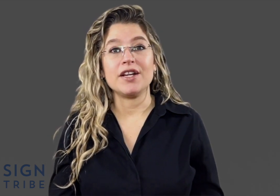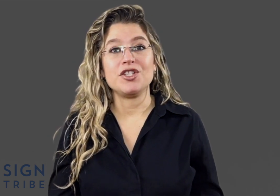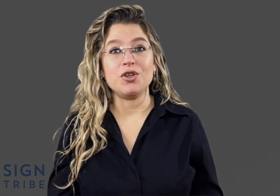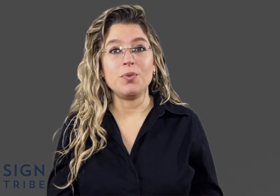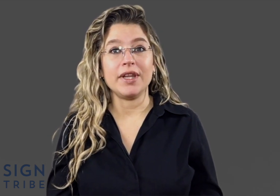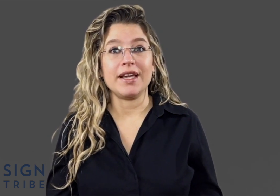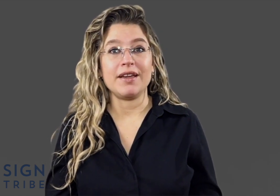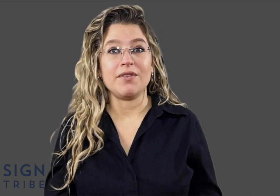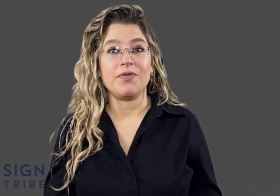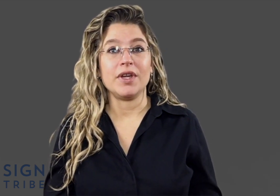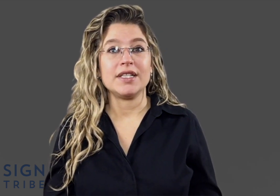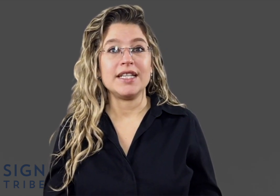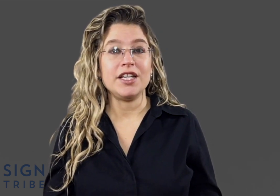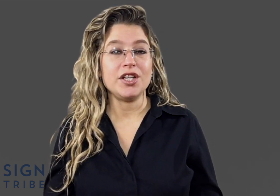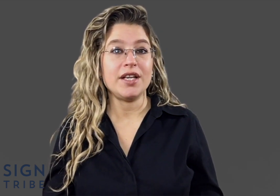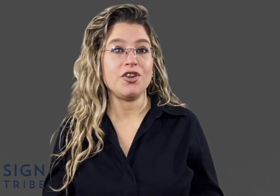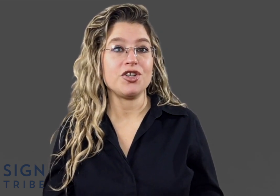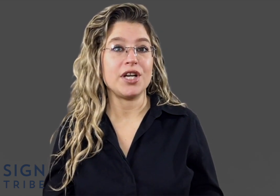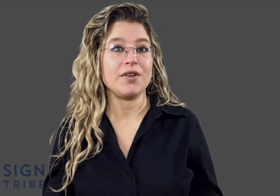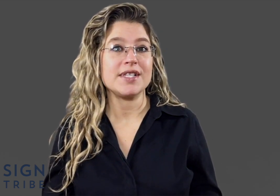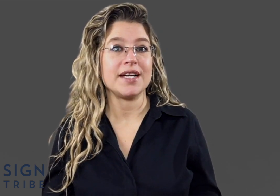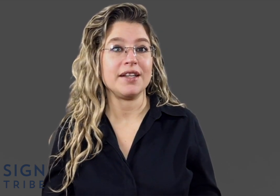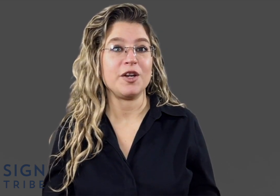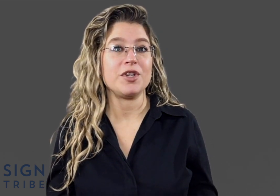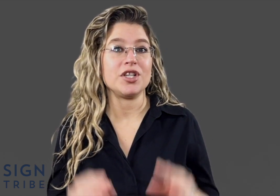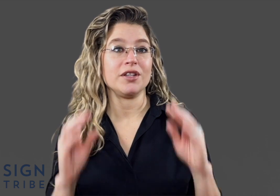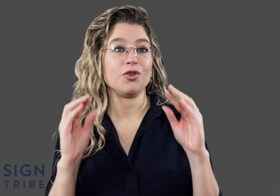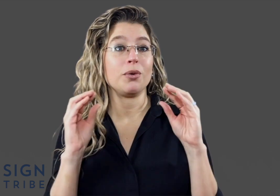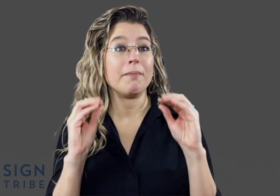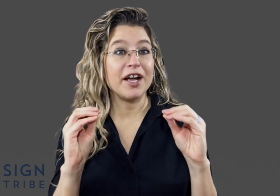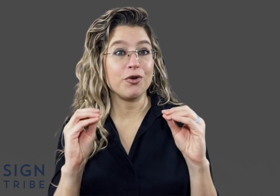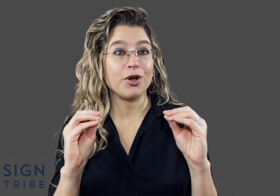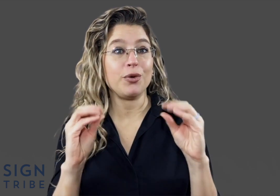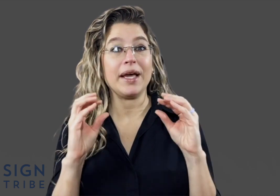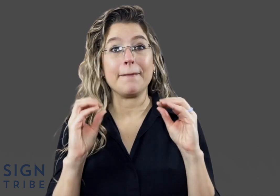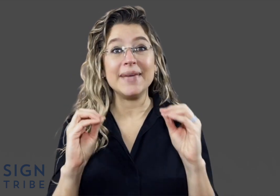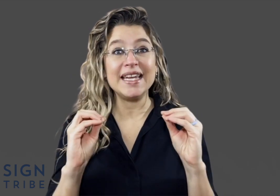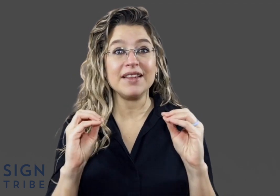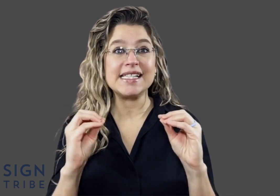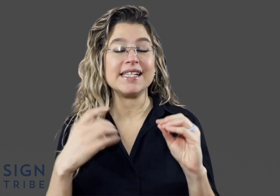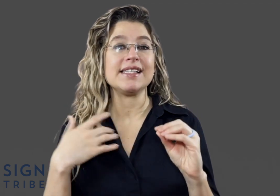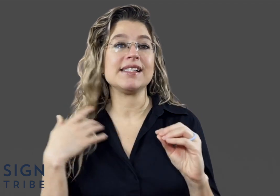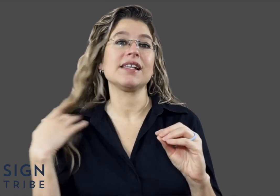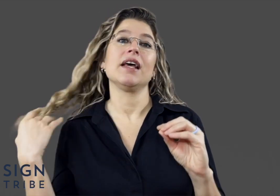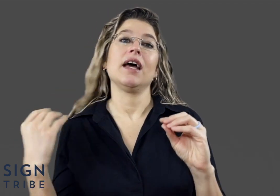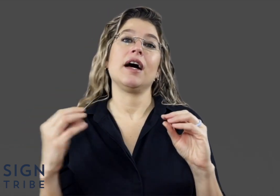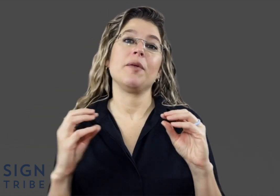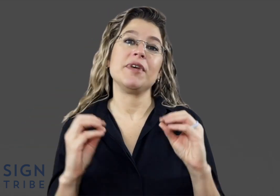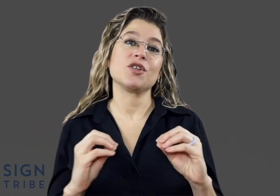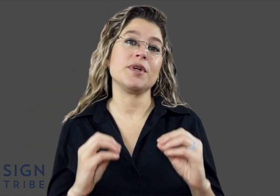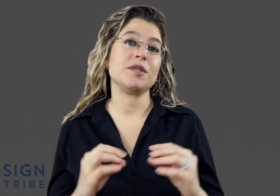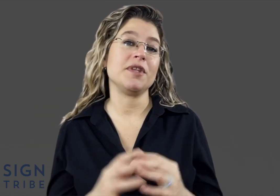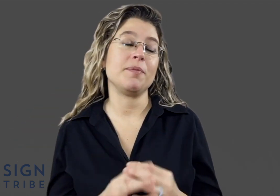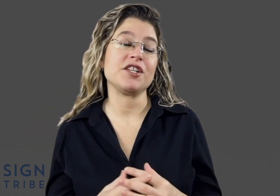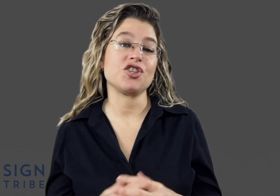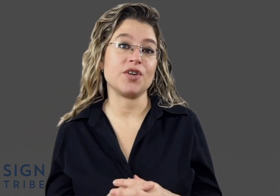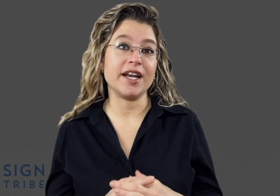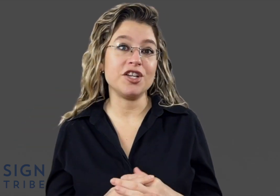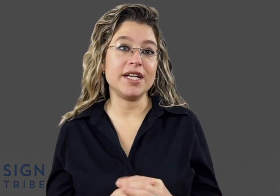do believe teaching your child sign language in little micro, like mini lessons, is going to be the best strategy as